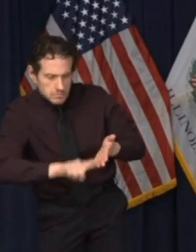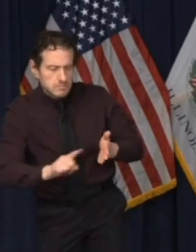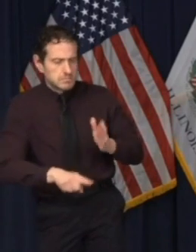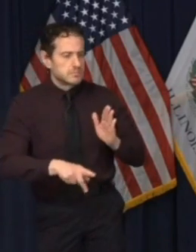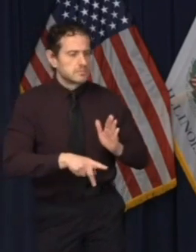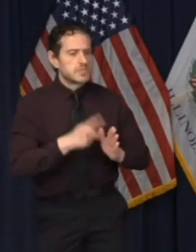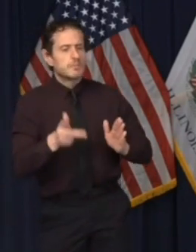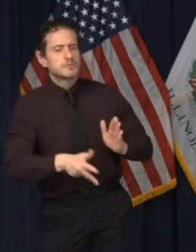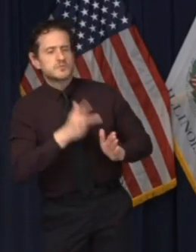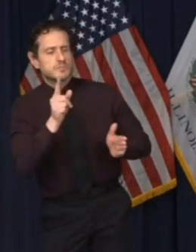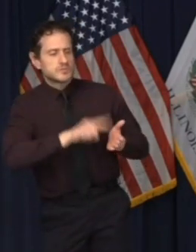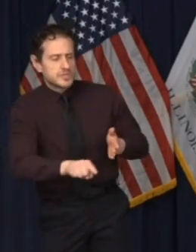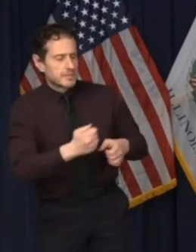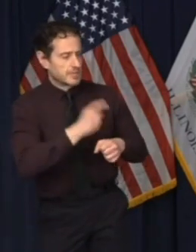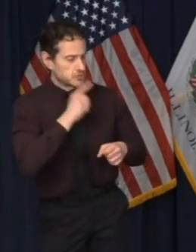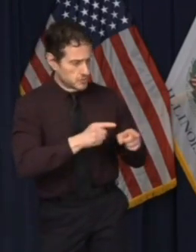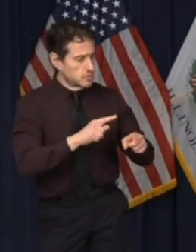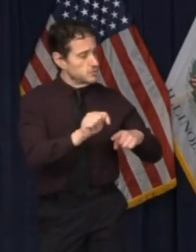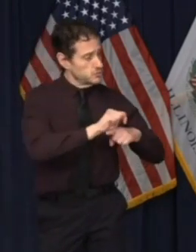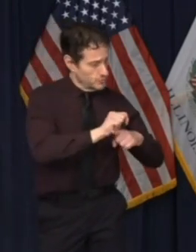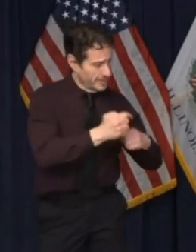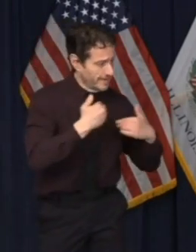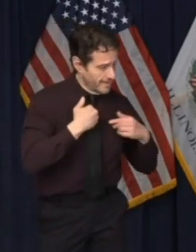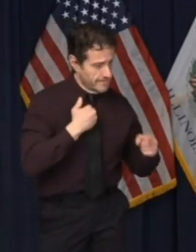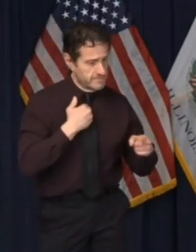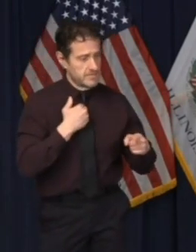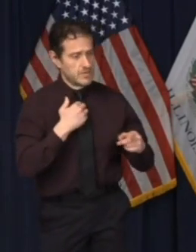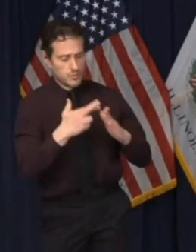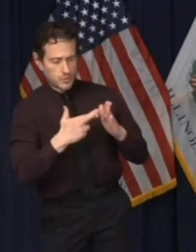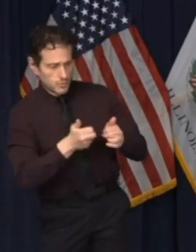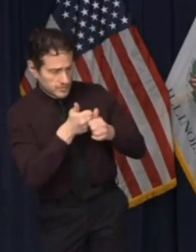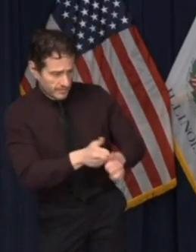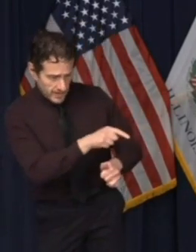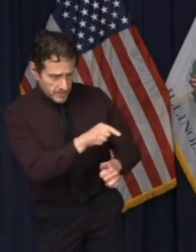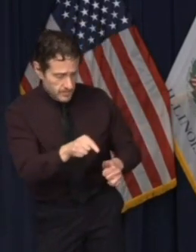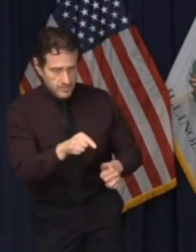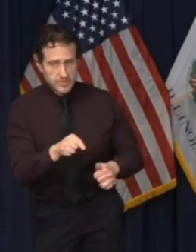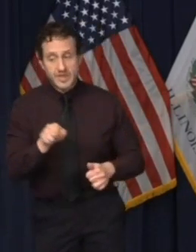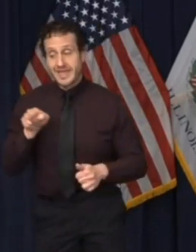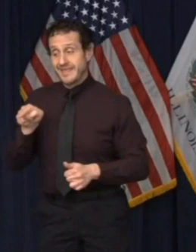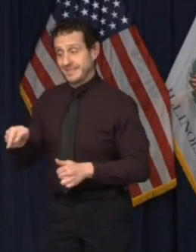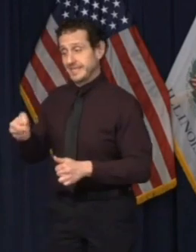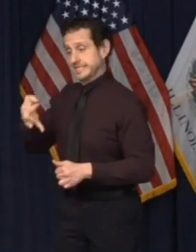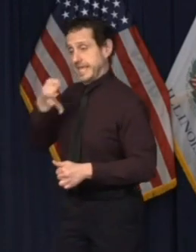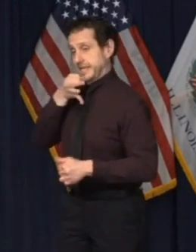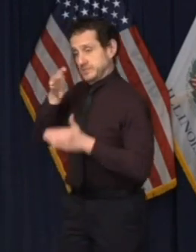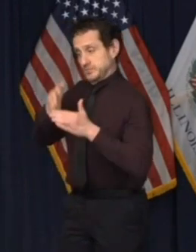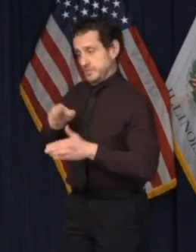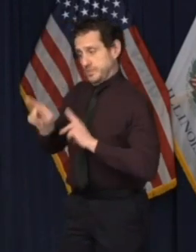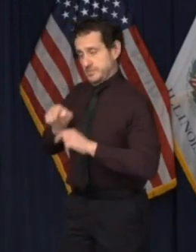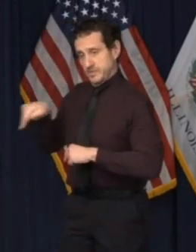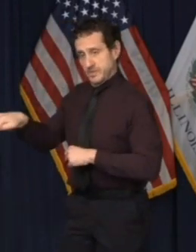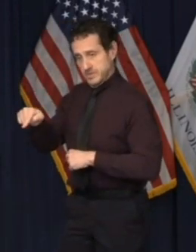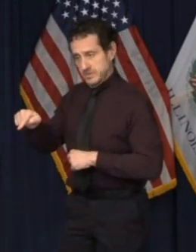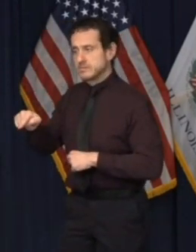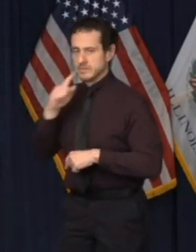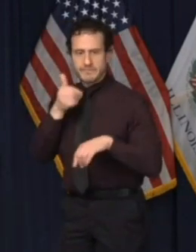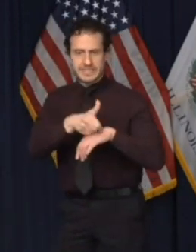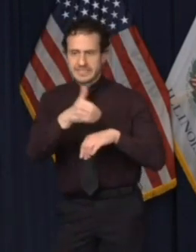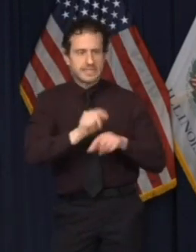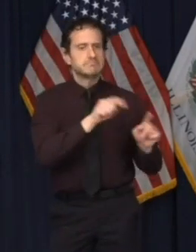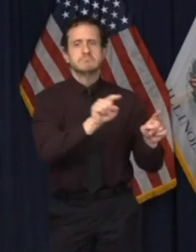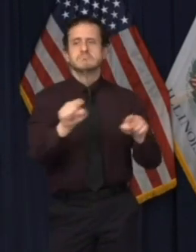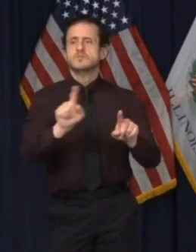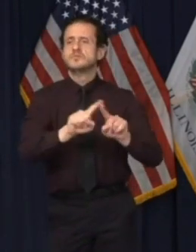that training and guidelines were being followed. These experts have been deployed to a number of facilities since that time.